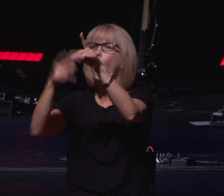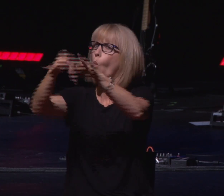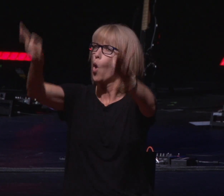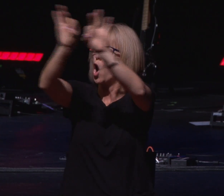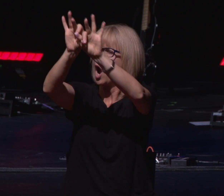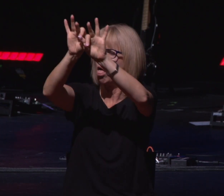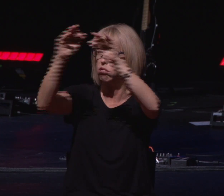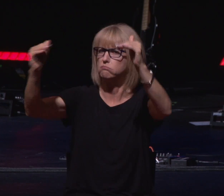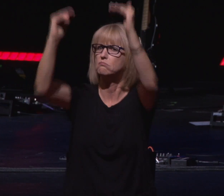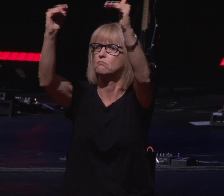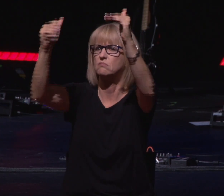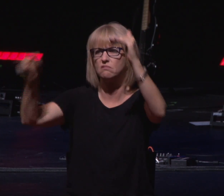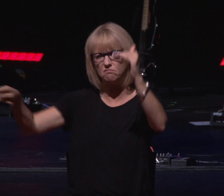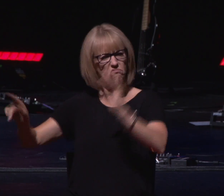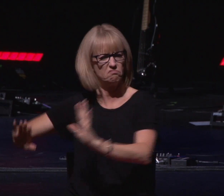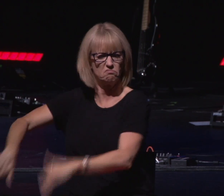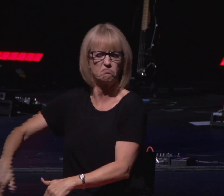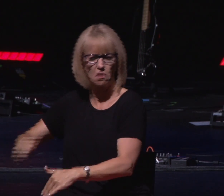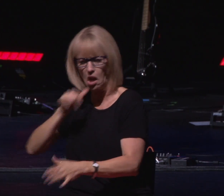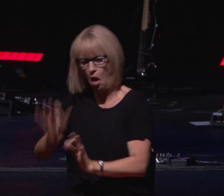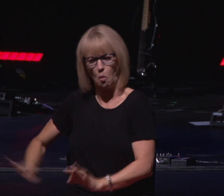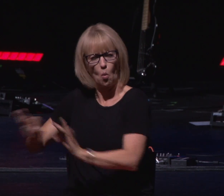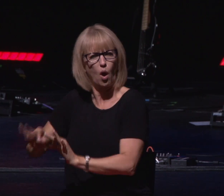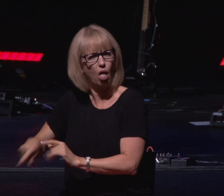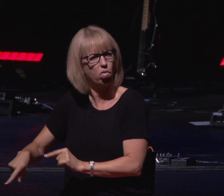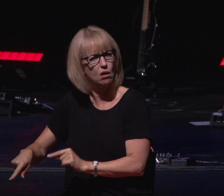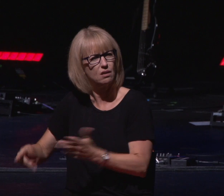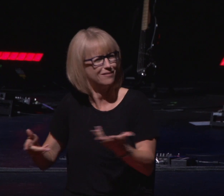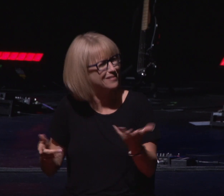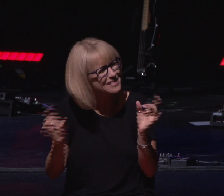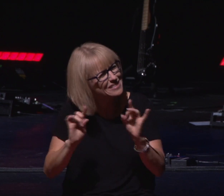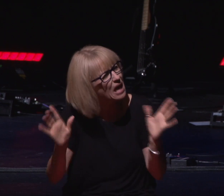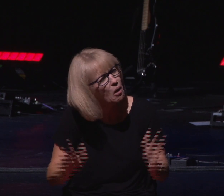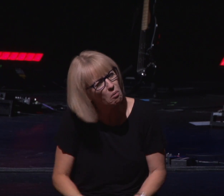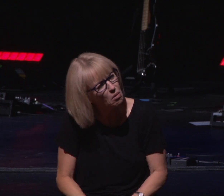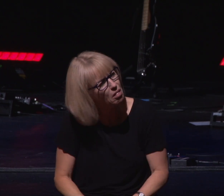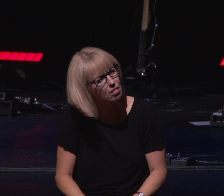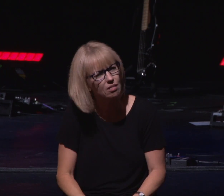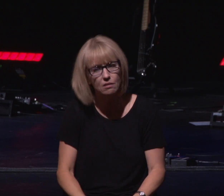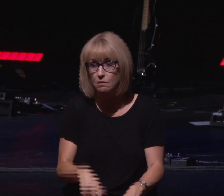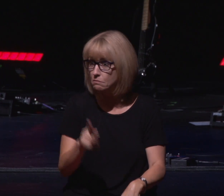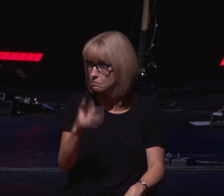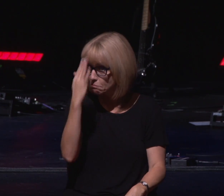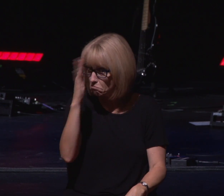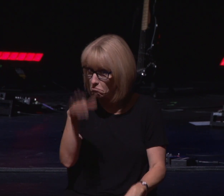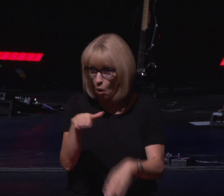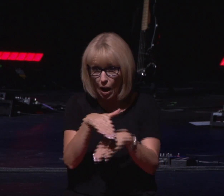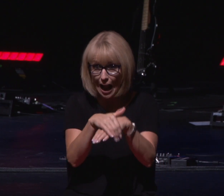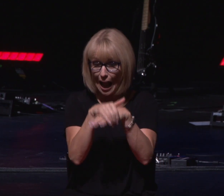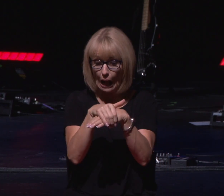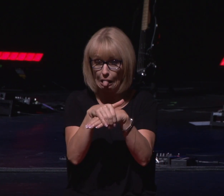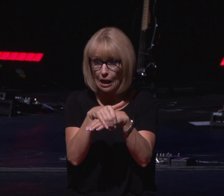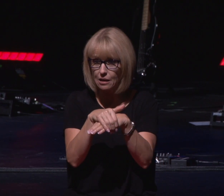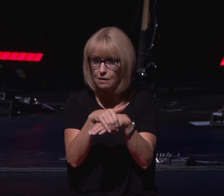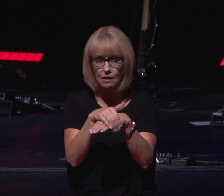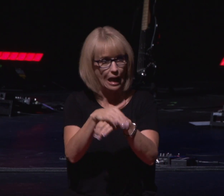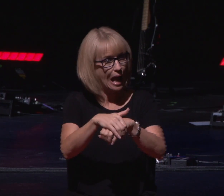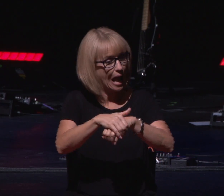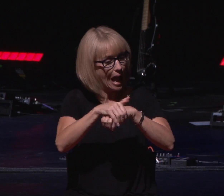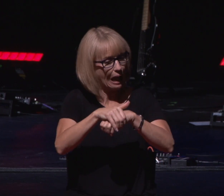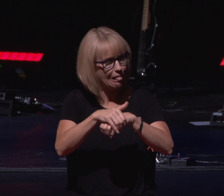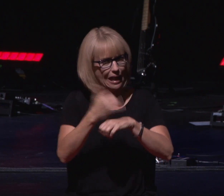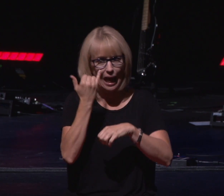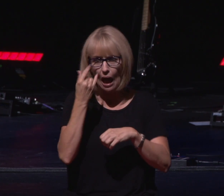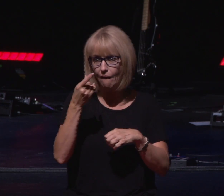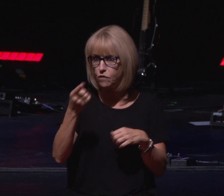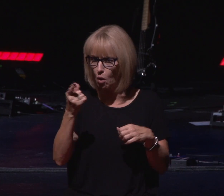than others, and that's a horrible shame. Because they're all created in God's image. You go to England. If your name happens to have a certain name to the back